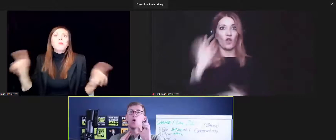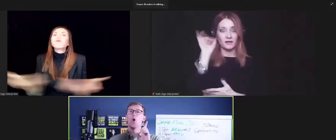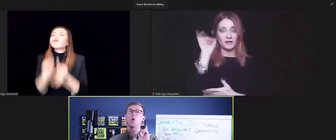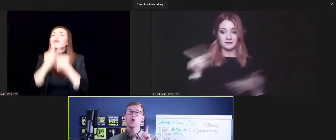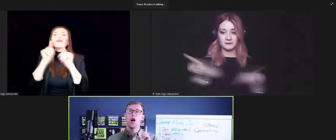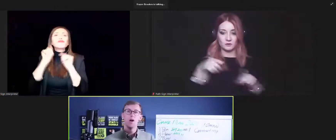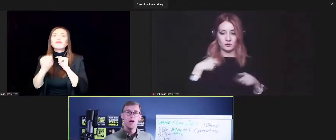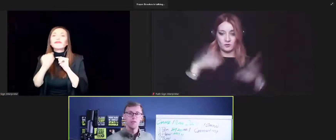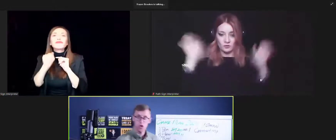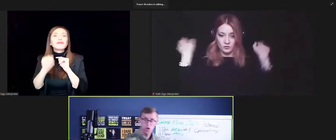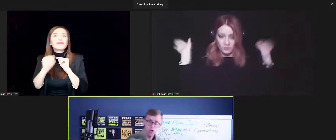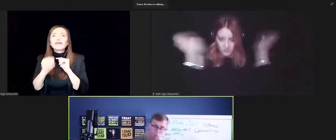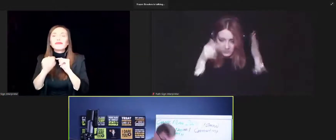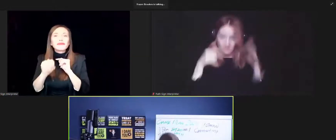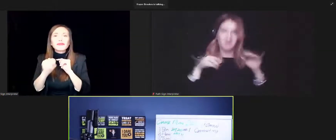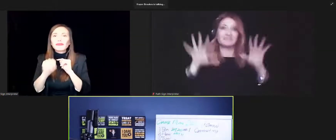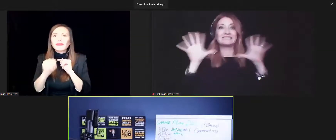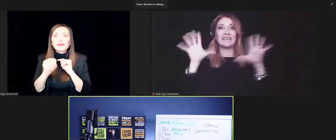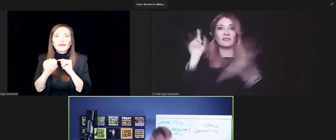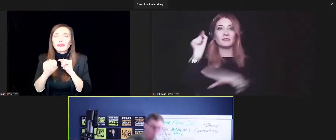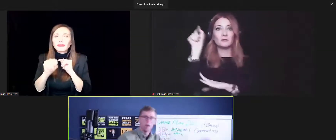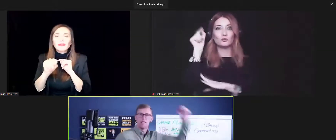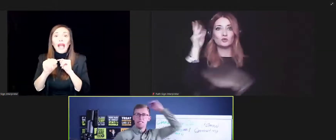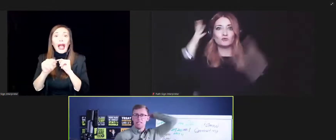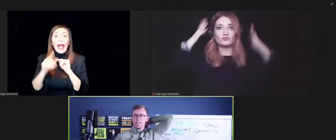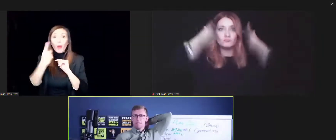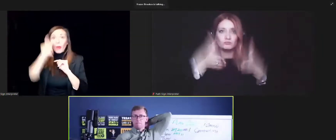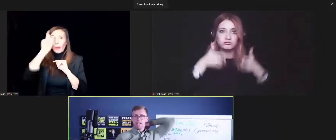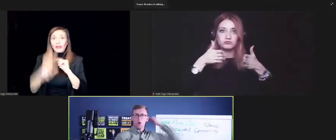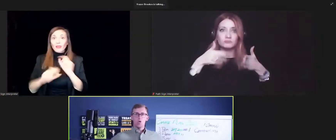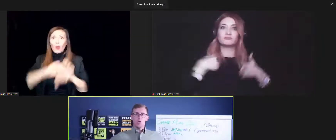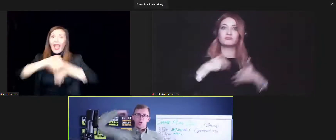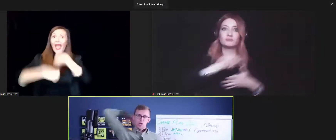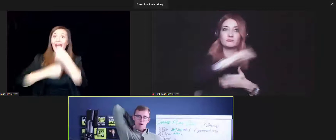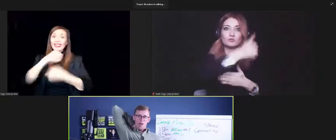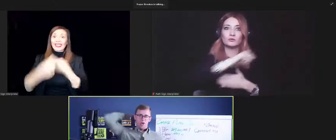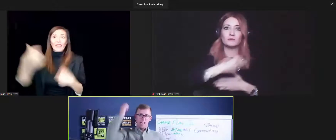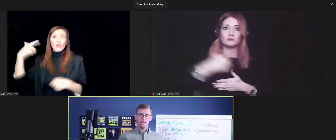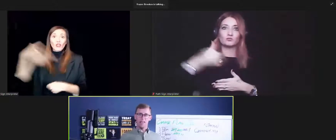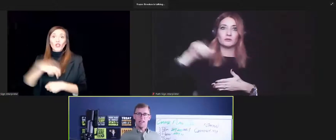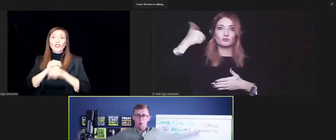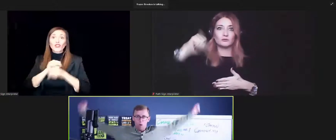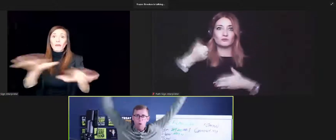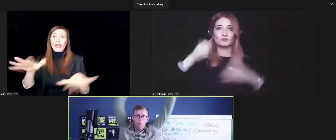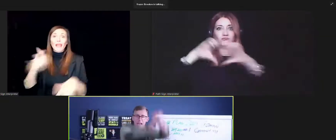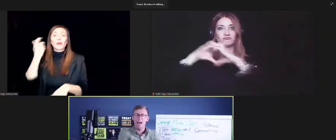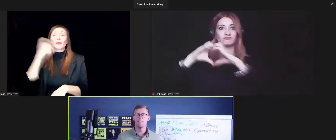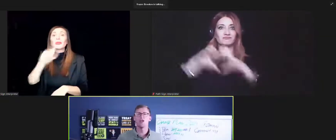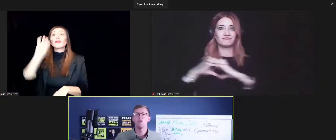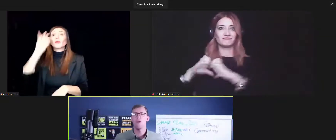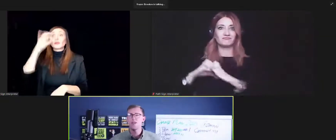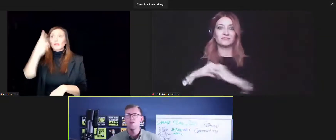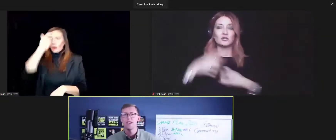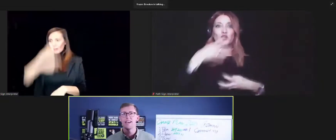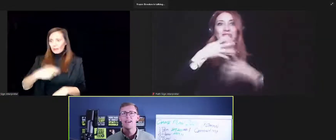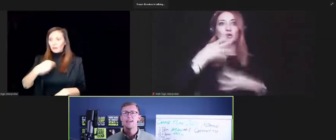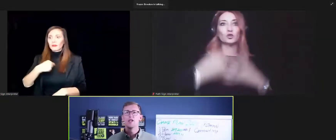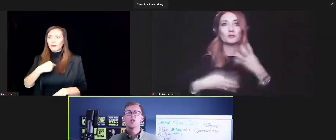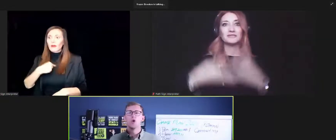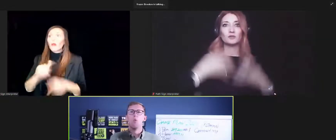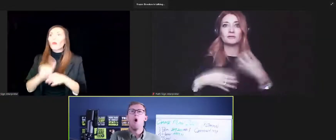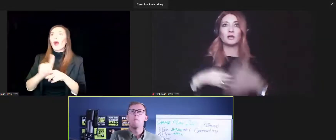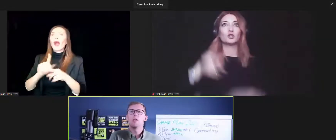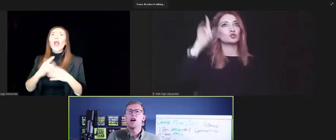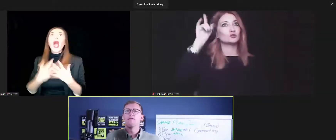it's also the stretching. It's also the stretching, the stretching